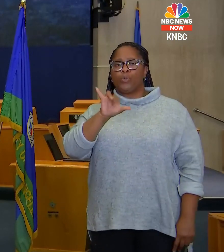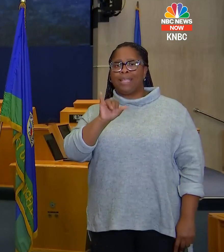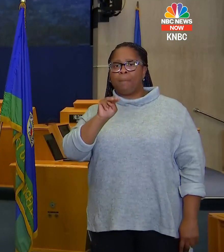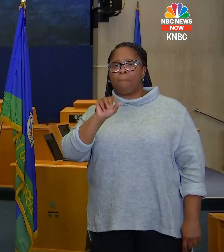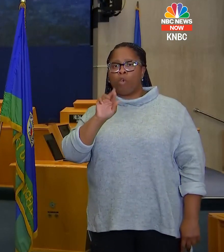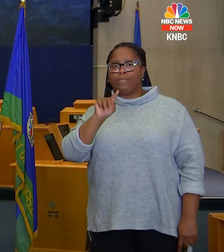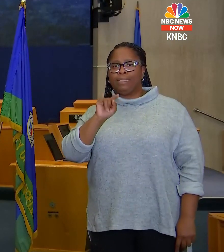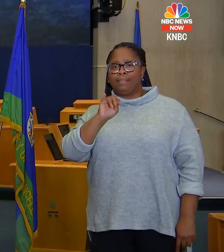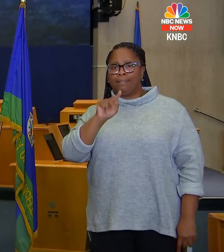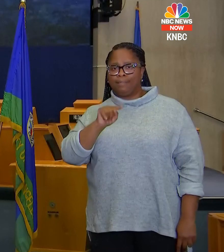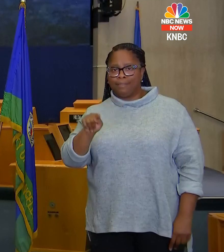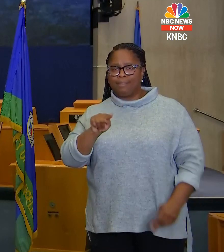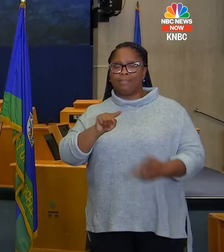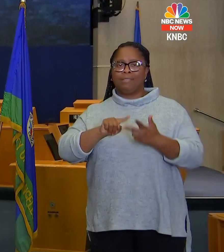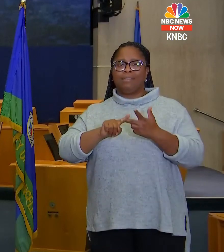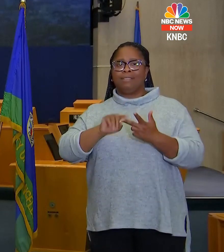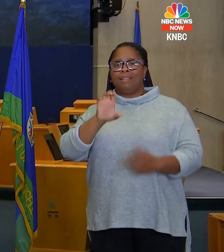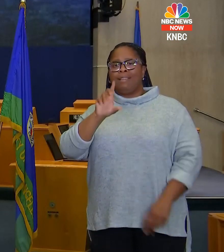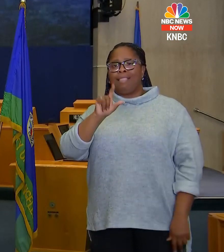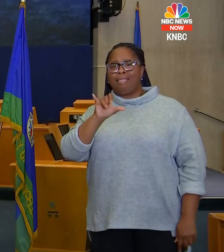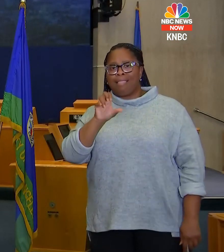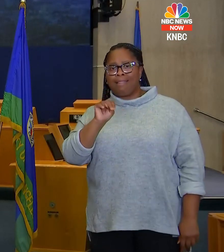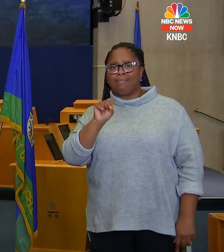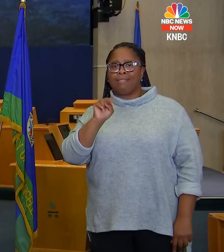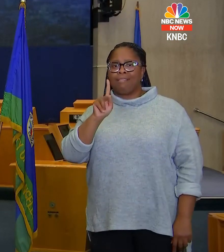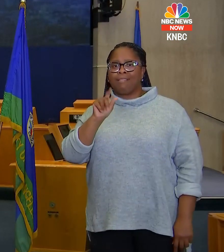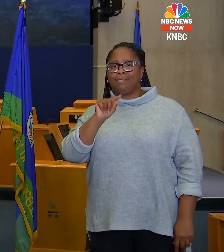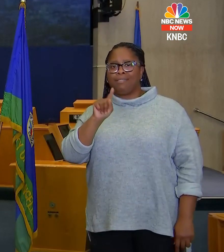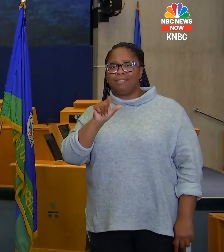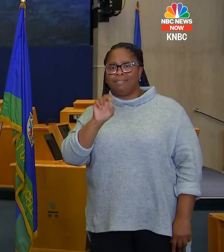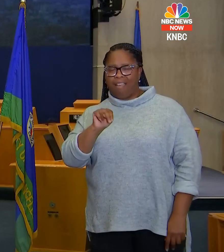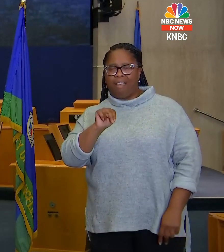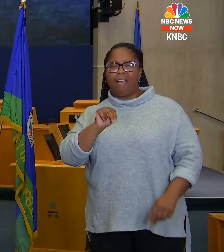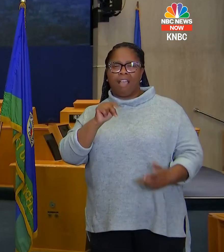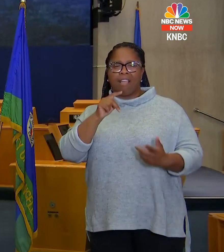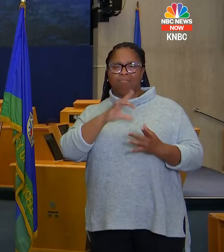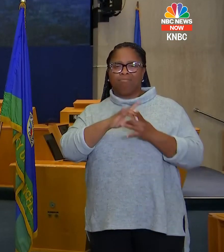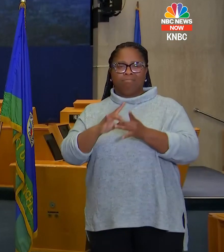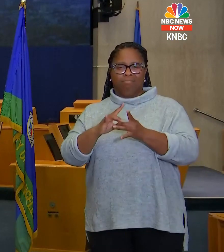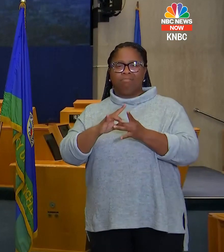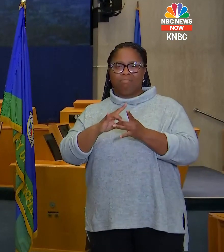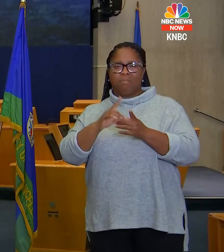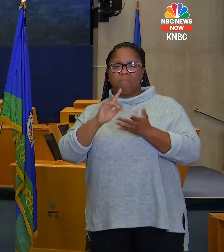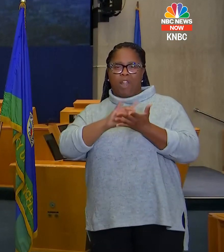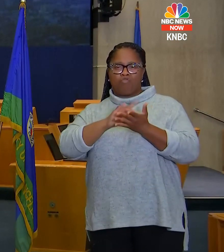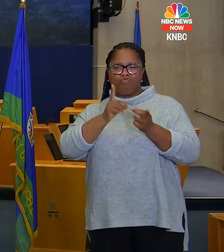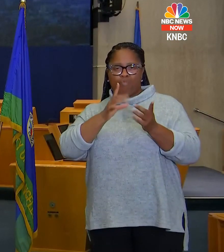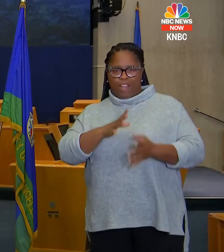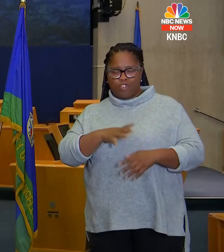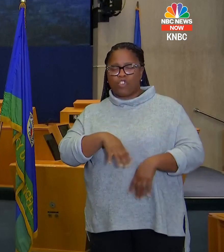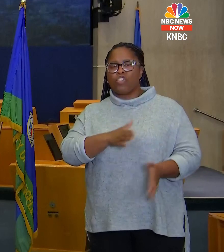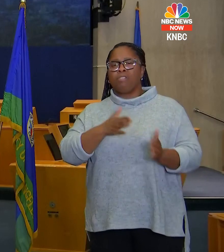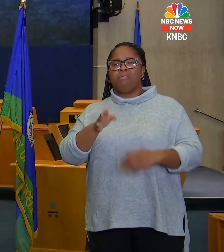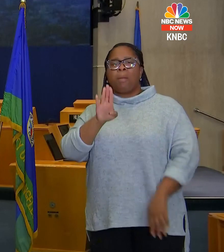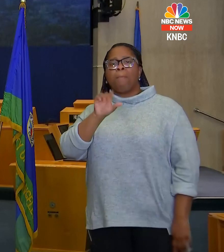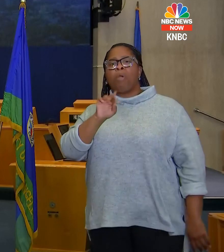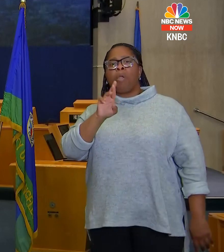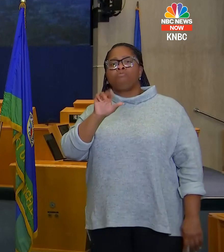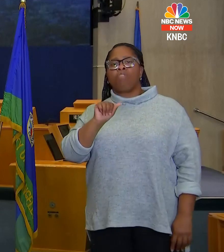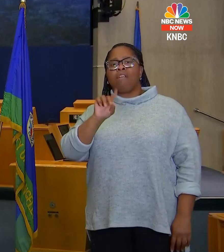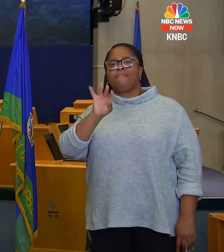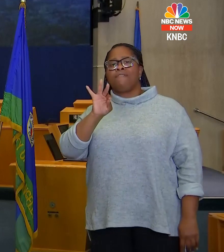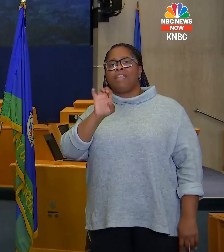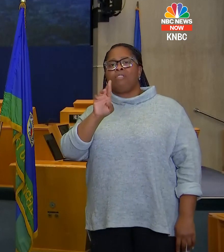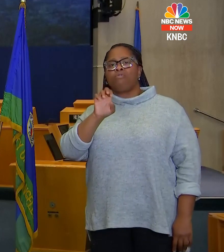Kazan, the Coronavirus Testing Coordinator for LA County and Los Angeles County Fire Department Medical Director, and Dr. Barbara Ferrer, Director